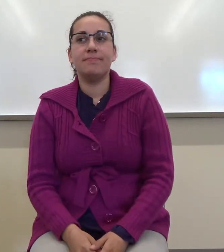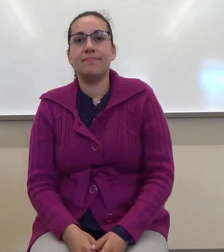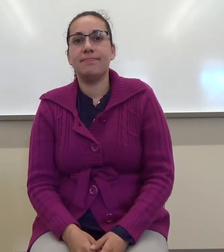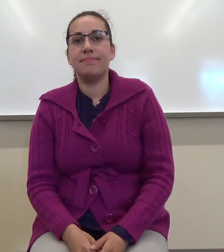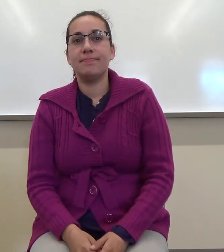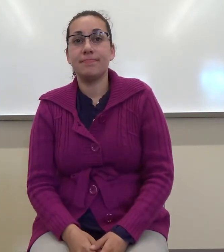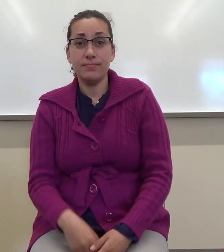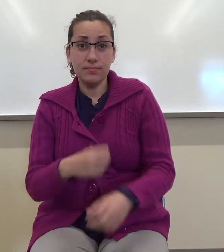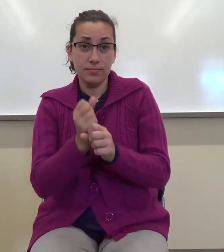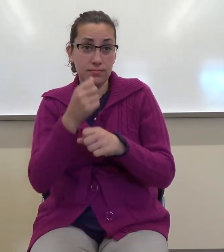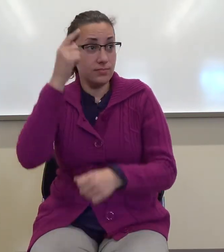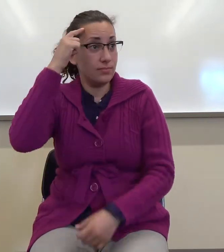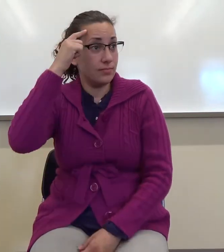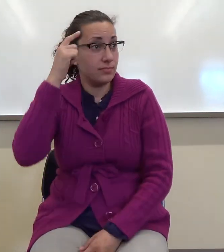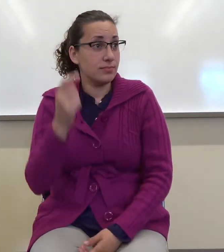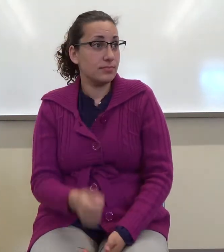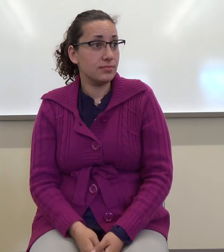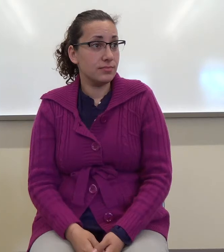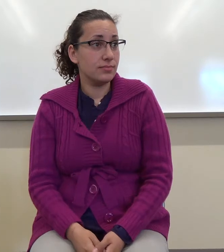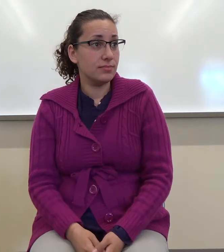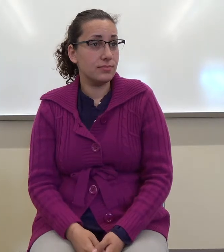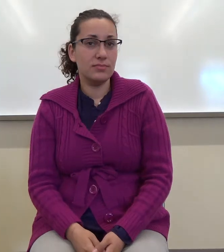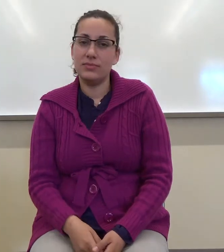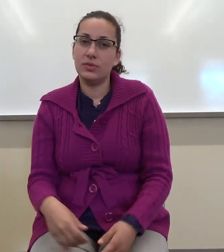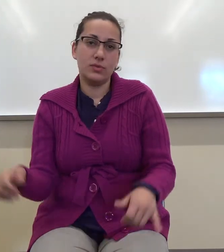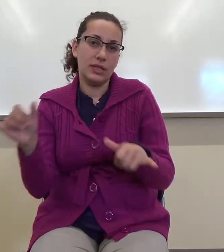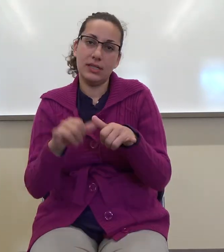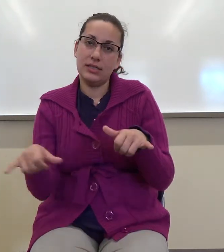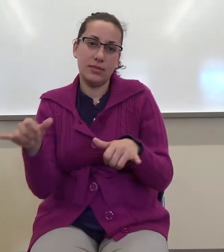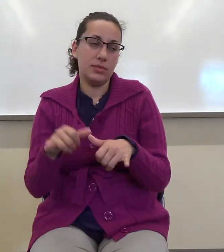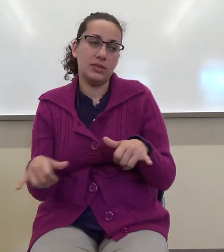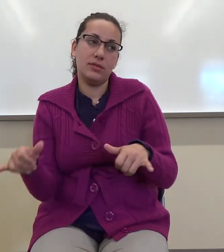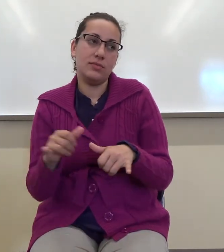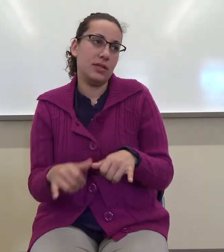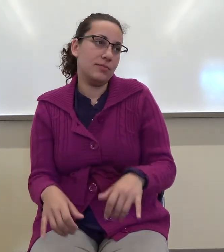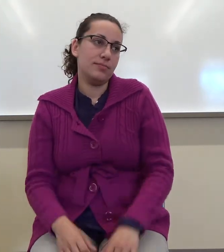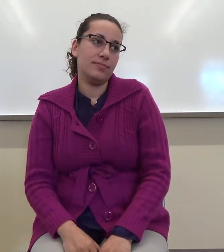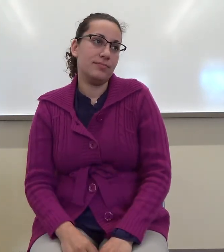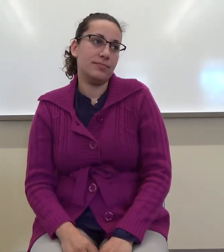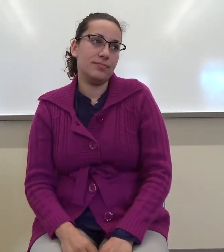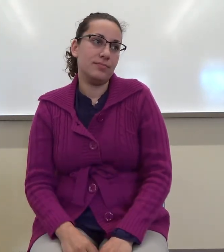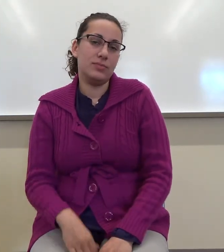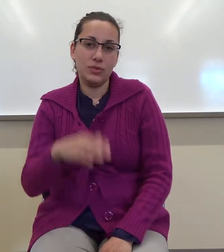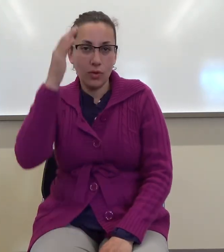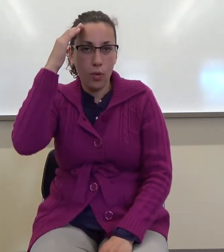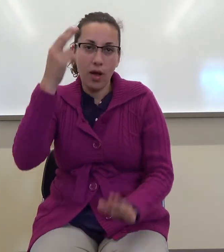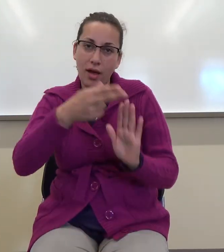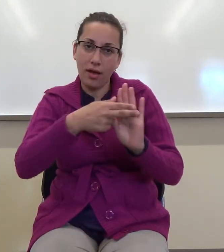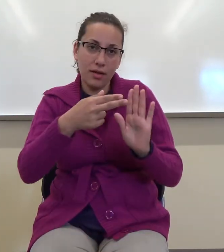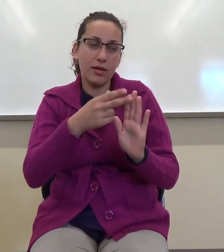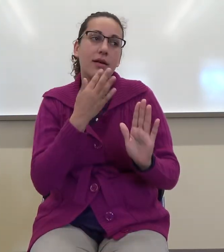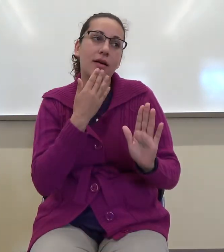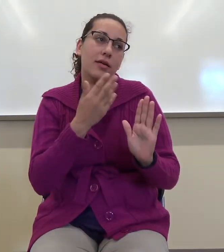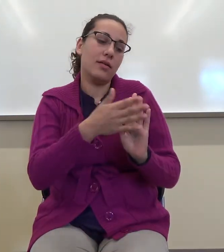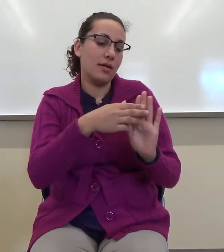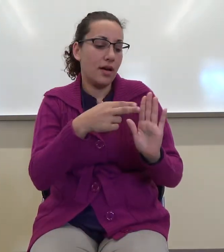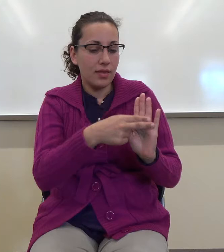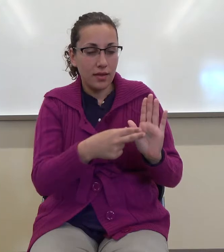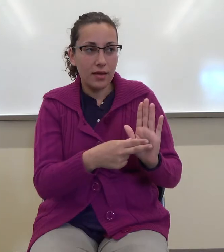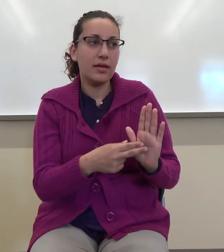does that make sense? So your same stuff, and then the key, this should be, actually should be